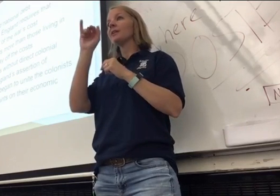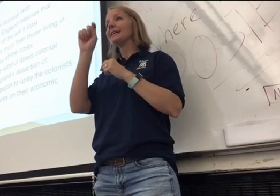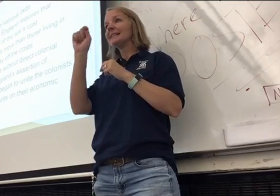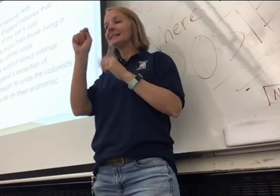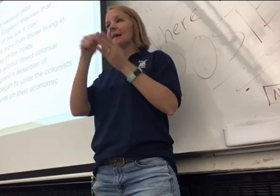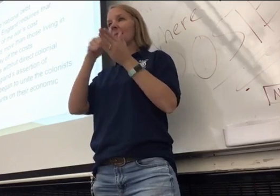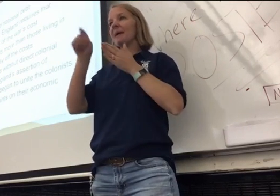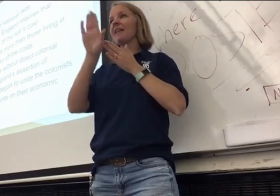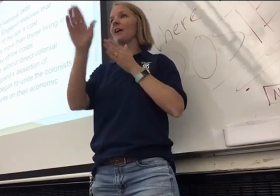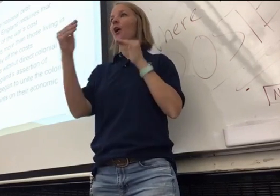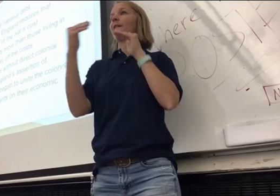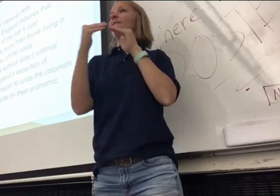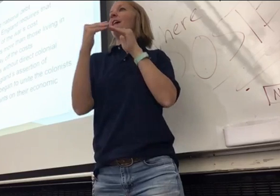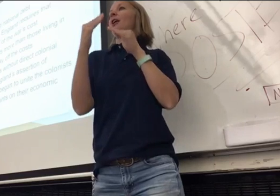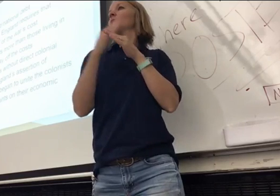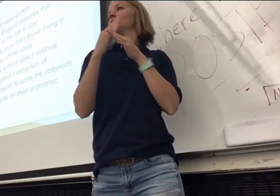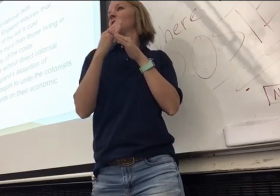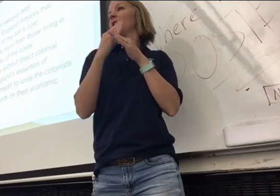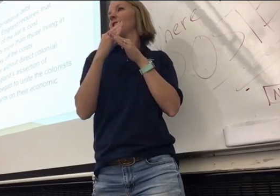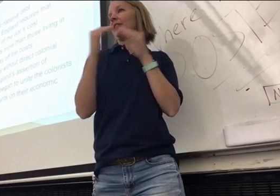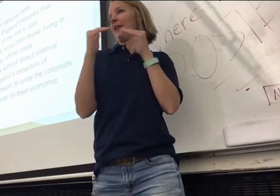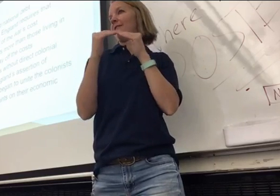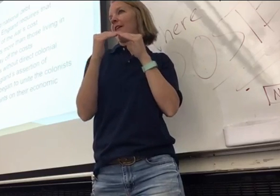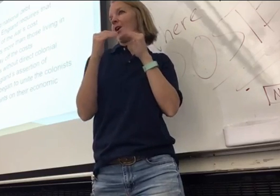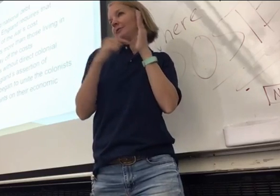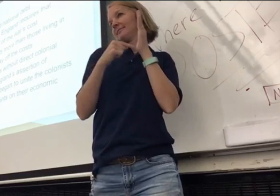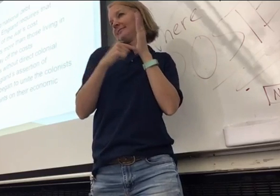fair share of the war's cost.